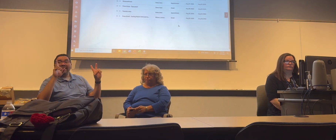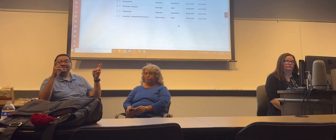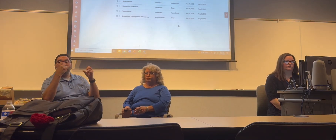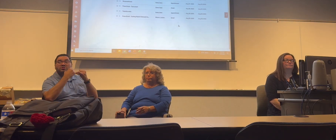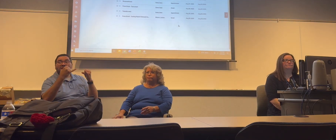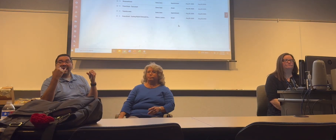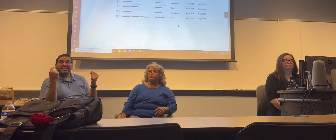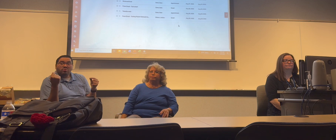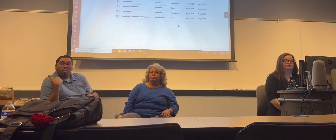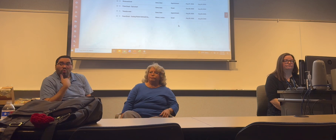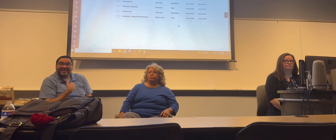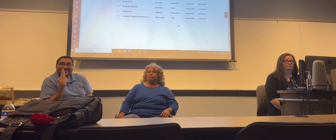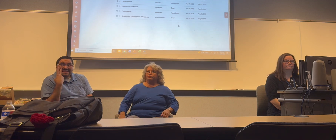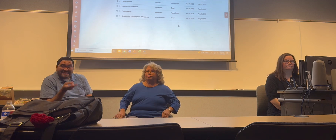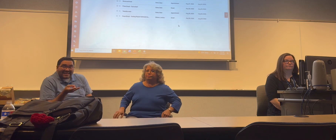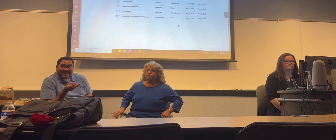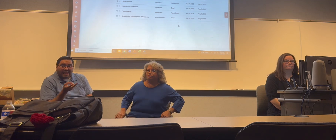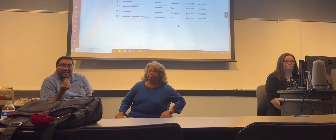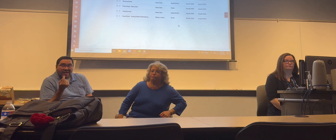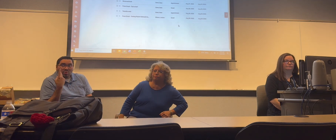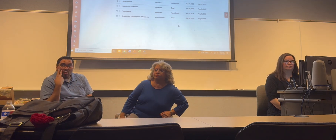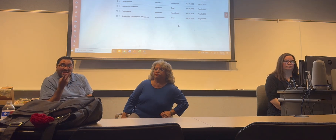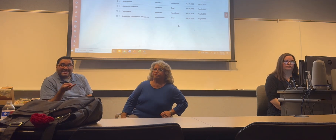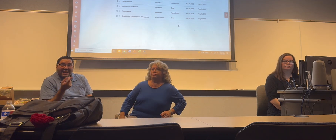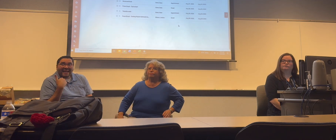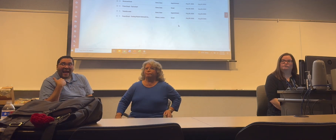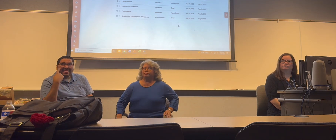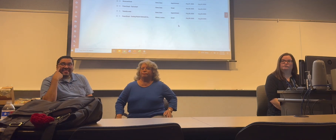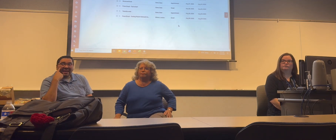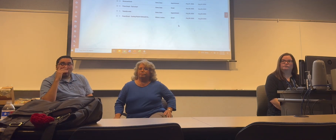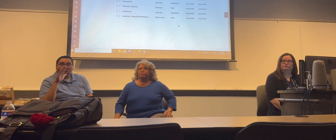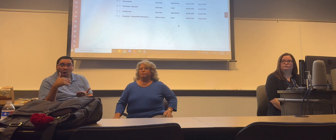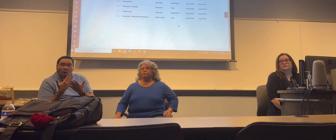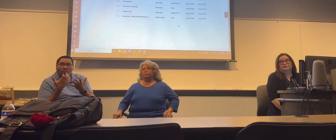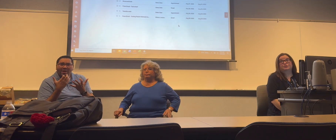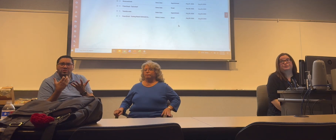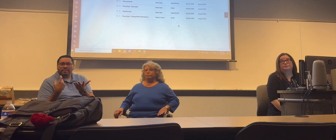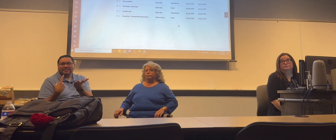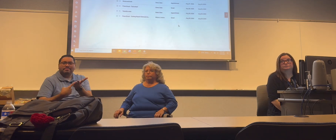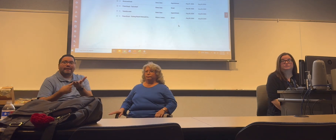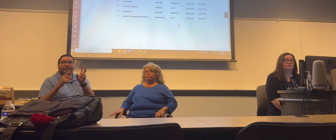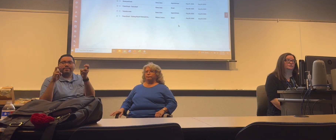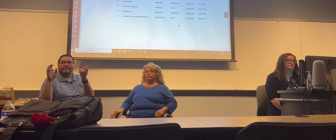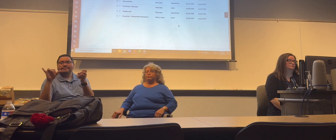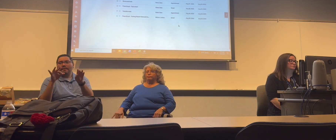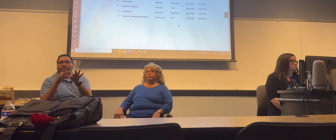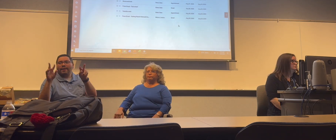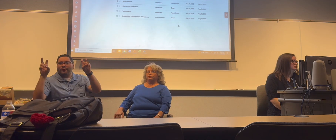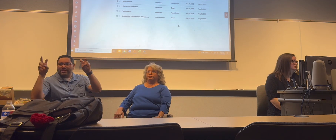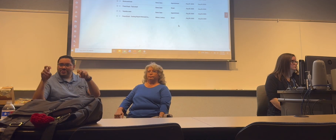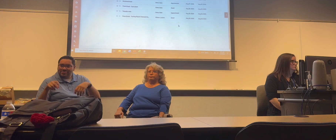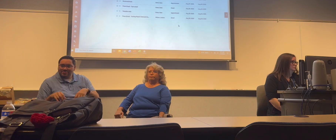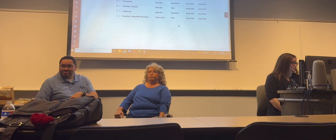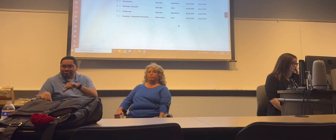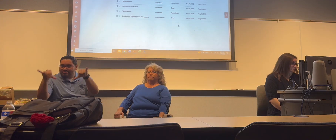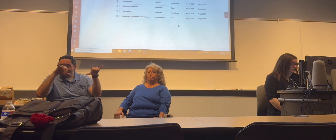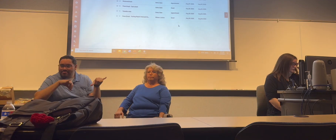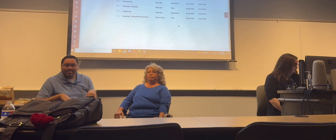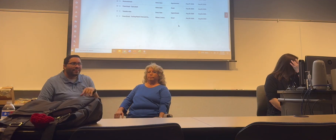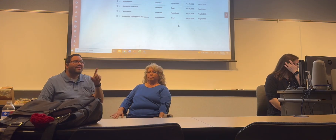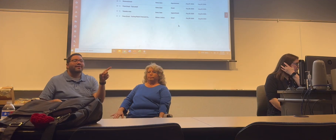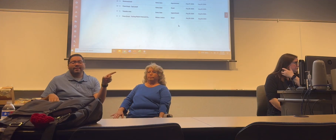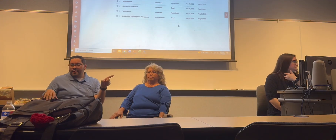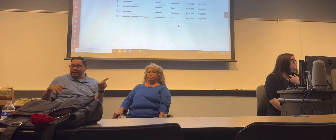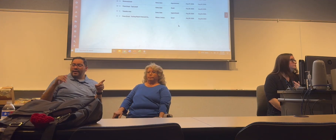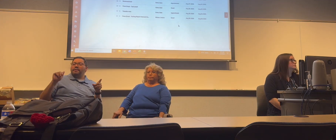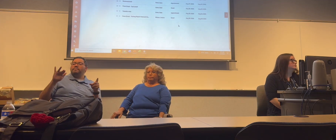we see. I mean, that's what we see, and I would just think we would all wanna be speaking the same Sure. language. right, well, and here's the concern, we're kind of burying